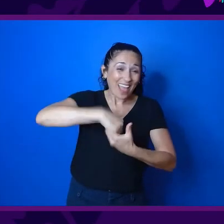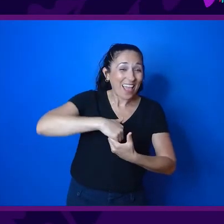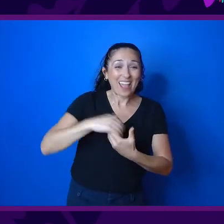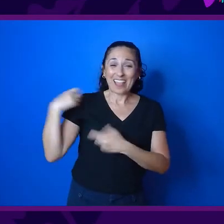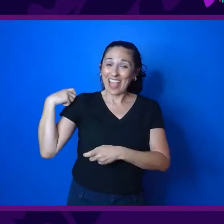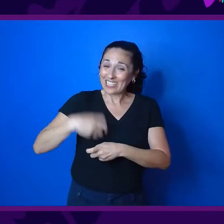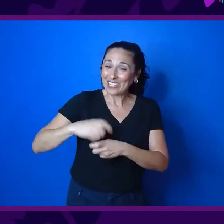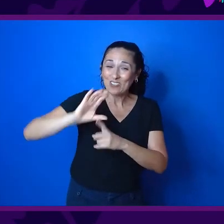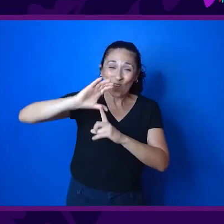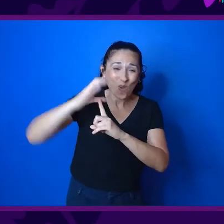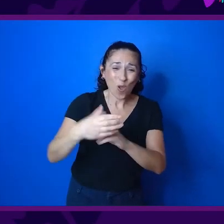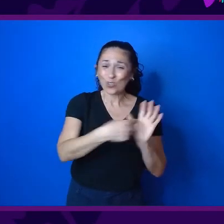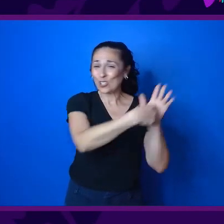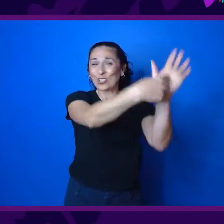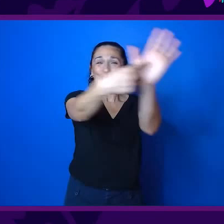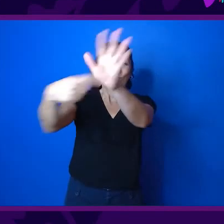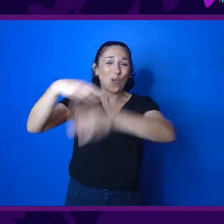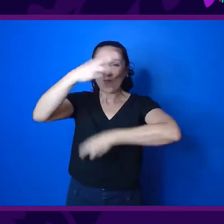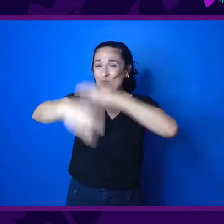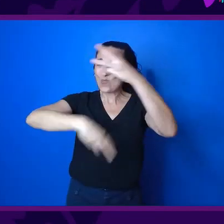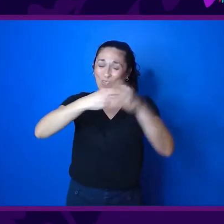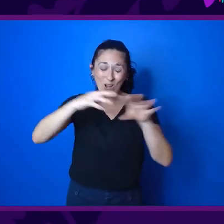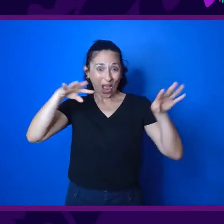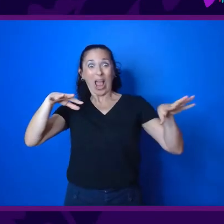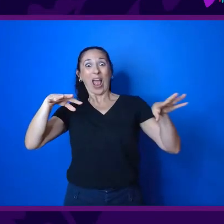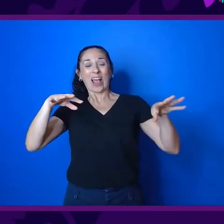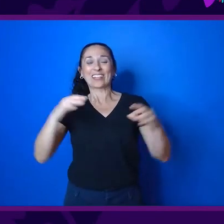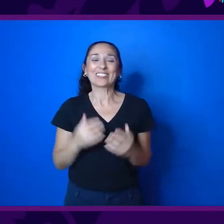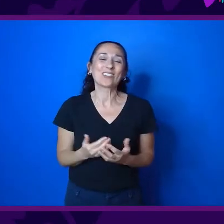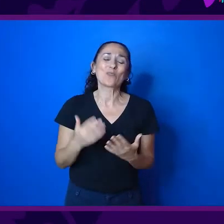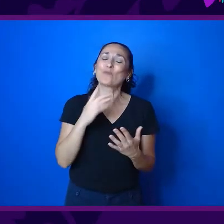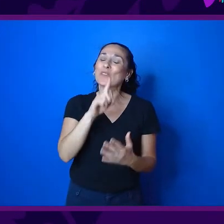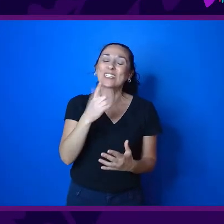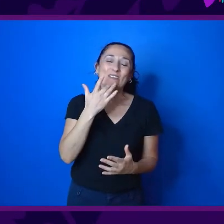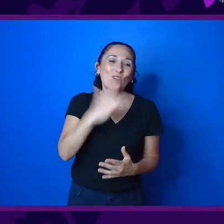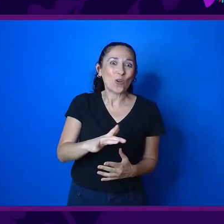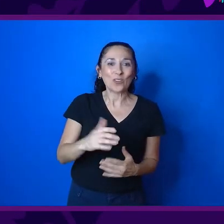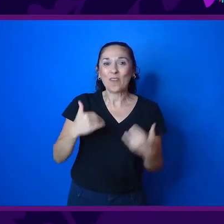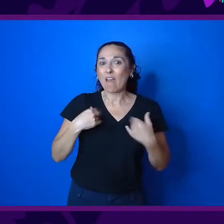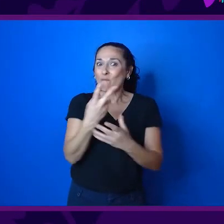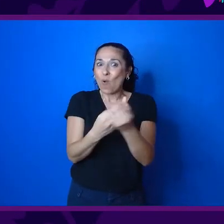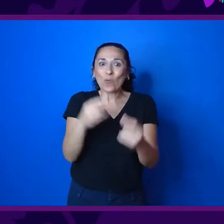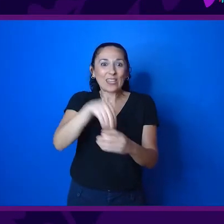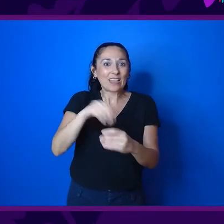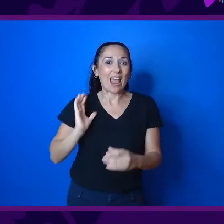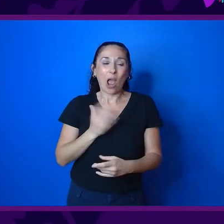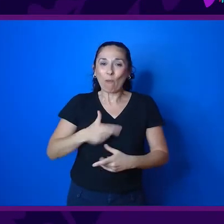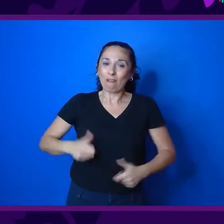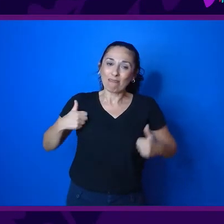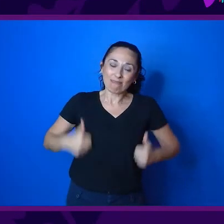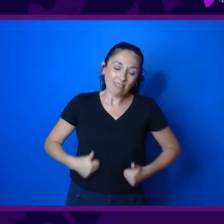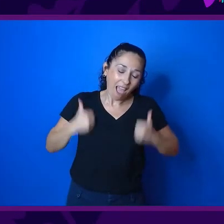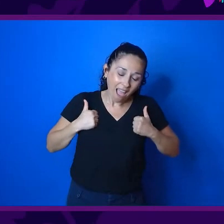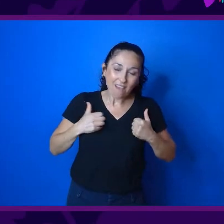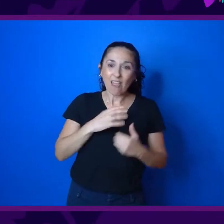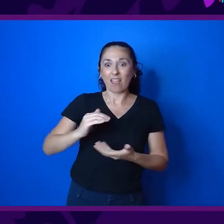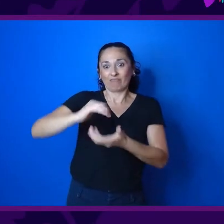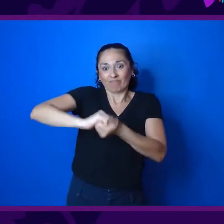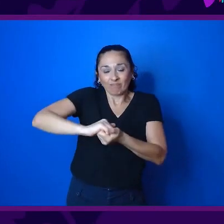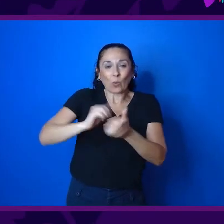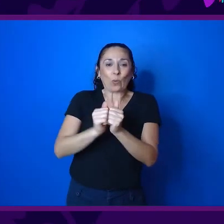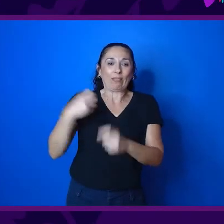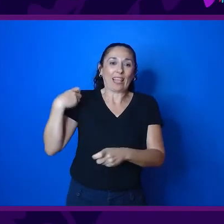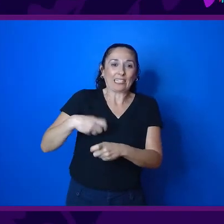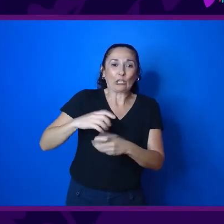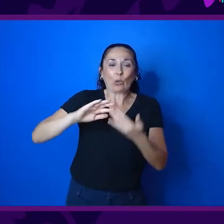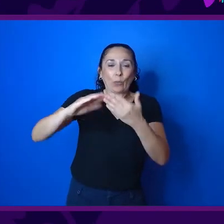the entire world. Yeah. So we are so fortunate to have you both in our lives and for our Latino community, and so that you could give voice to